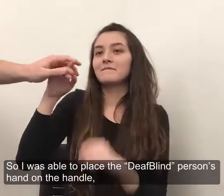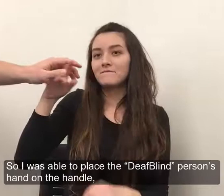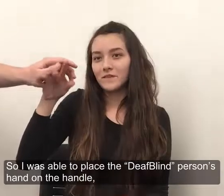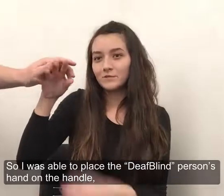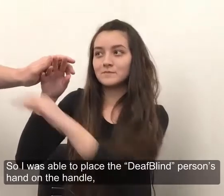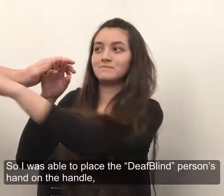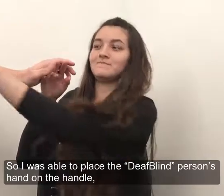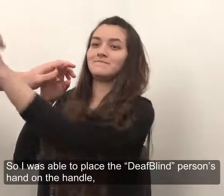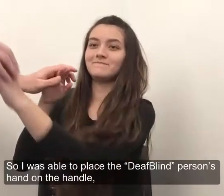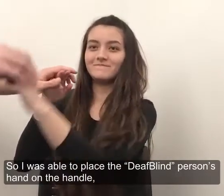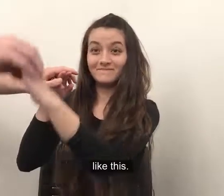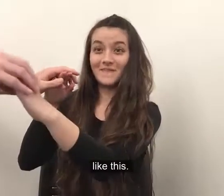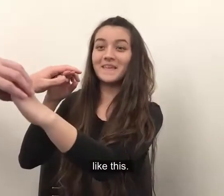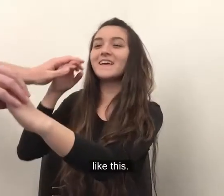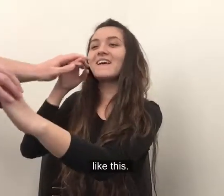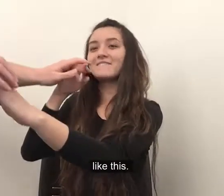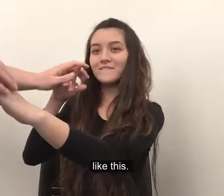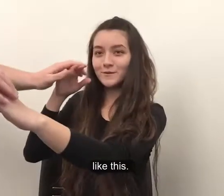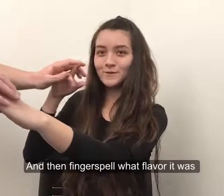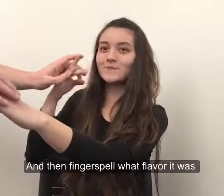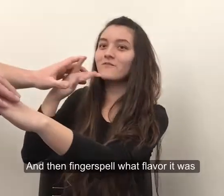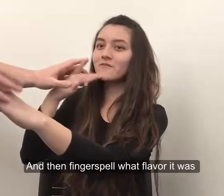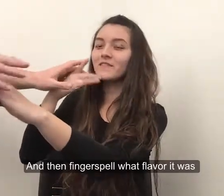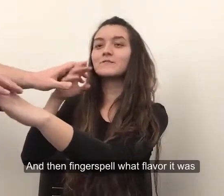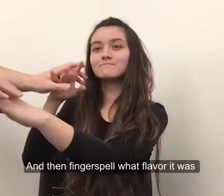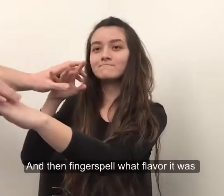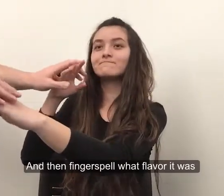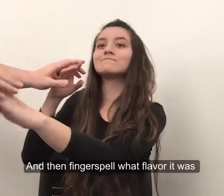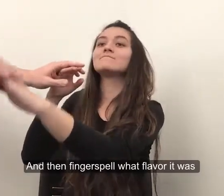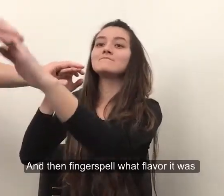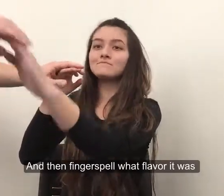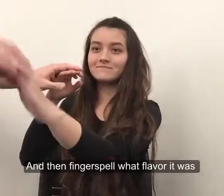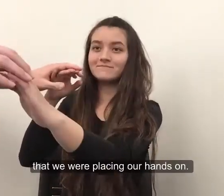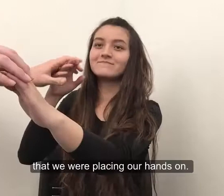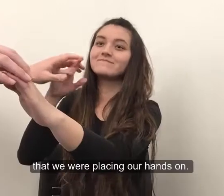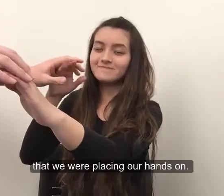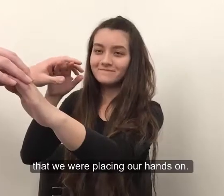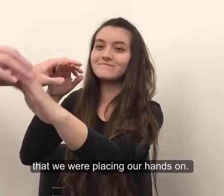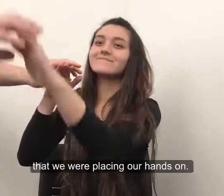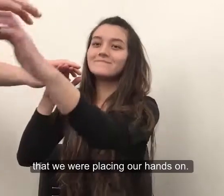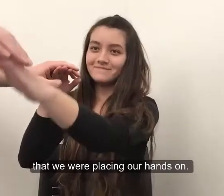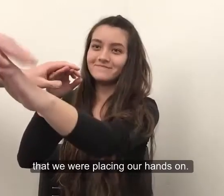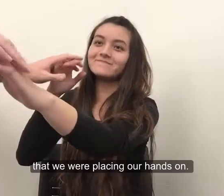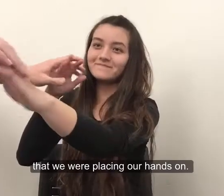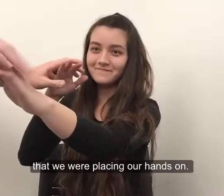handle, like this, and then fingerspell what flavor it was that we were placing our hands on.